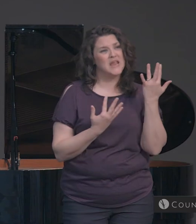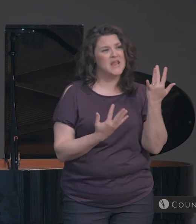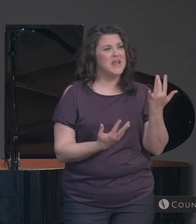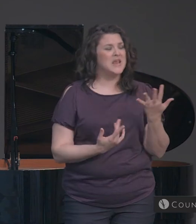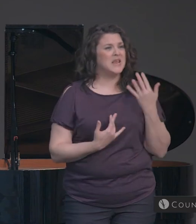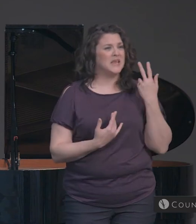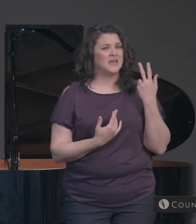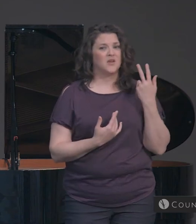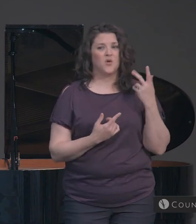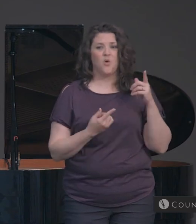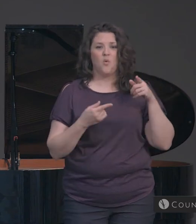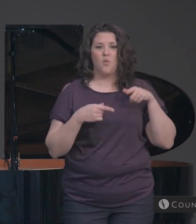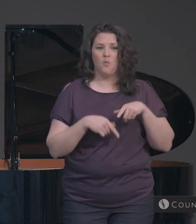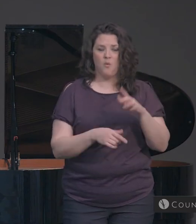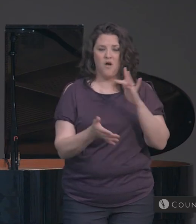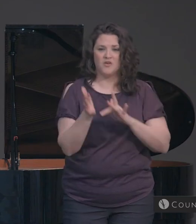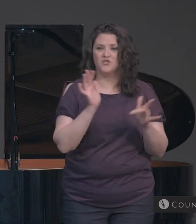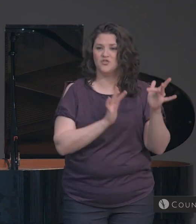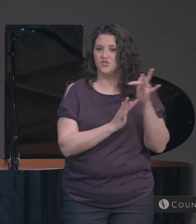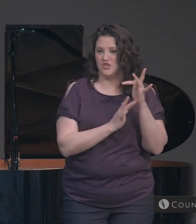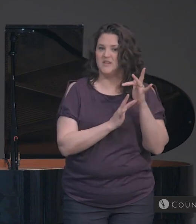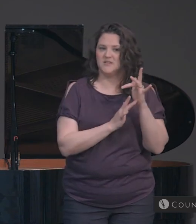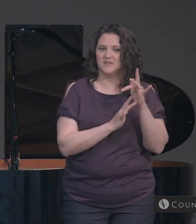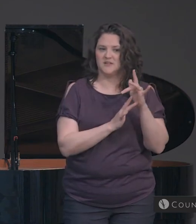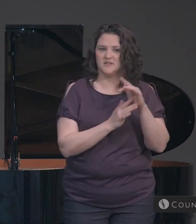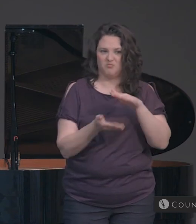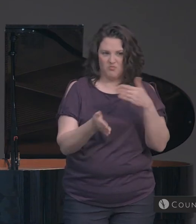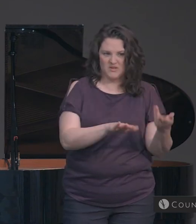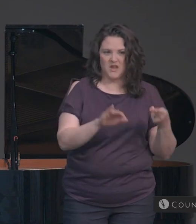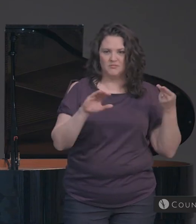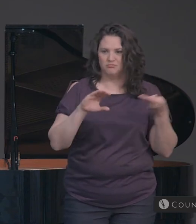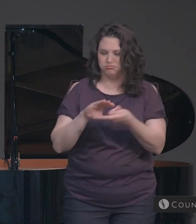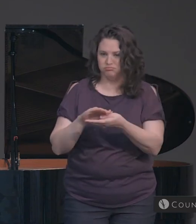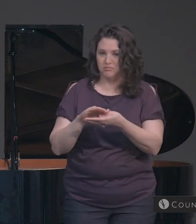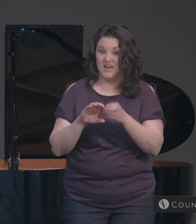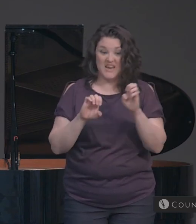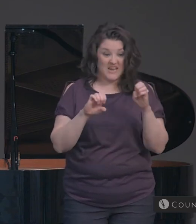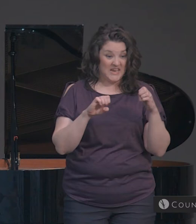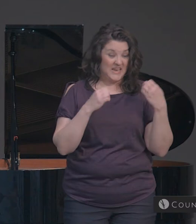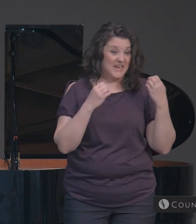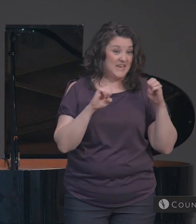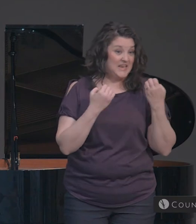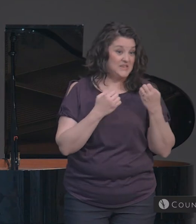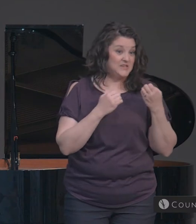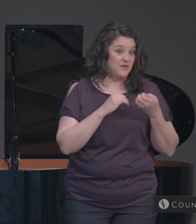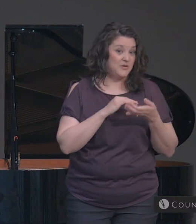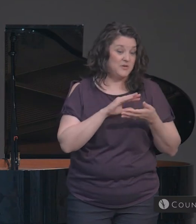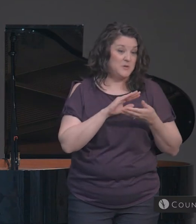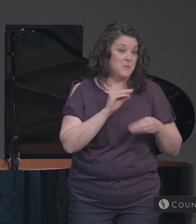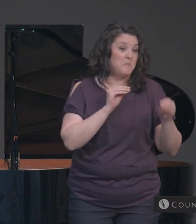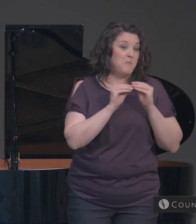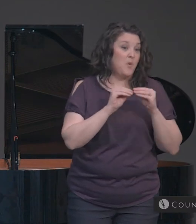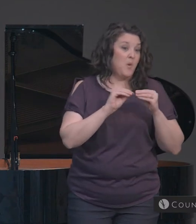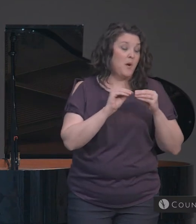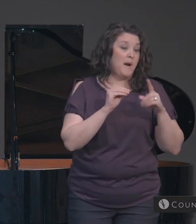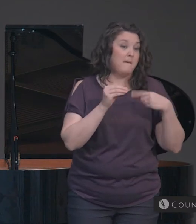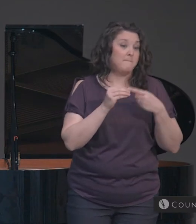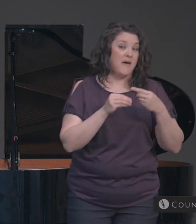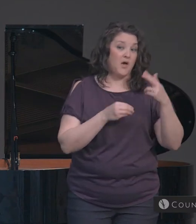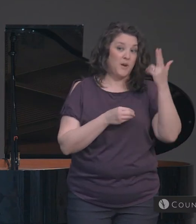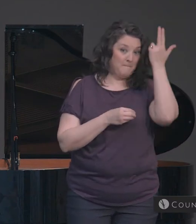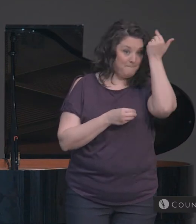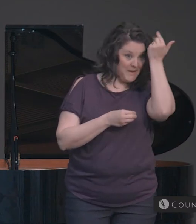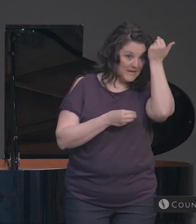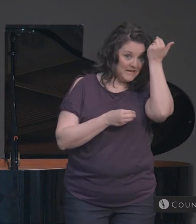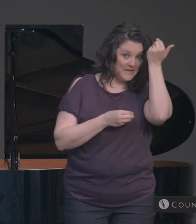he lay in the grave. Easter has become more about Peter Cottontail rather than the Son